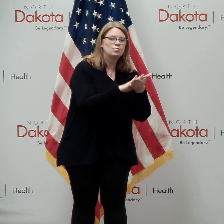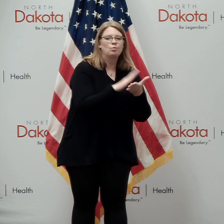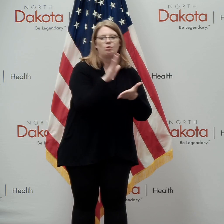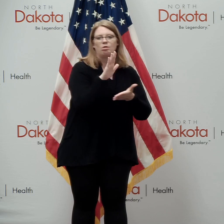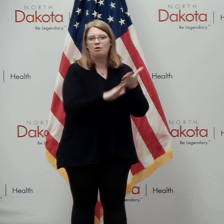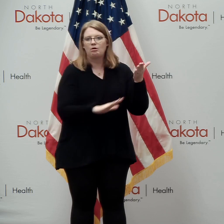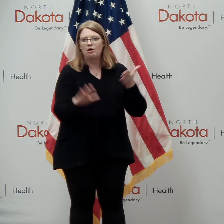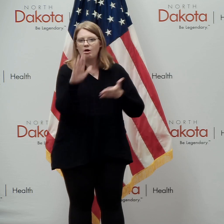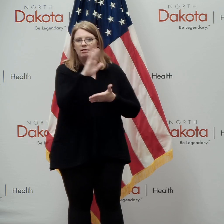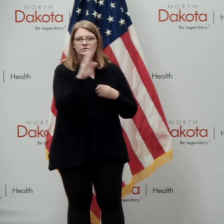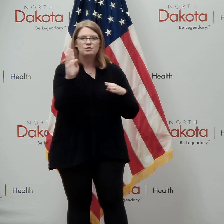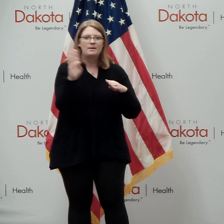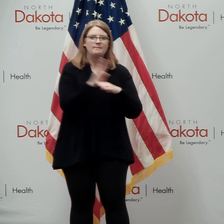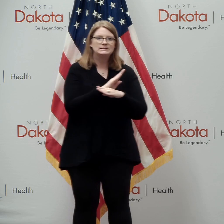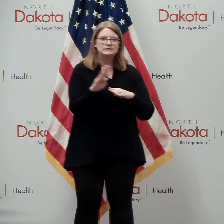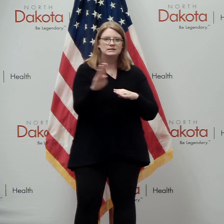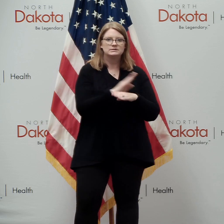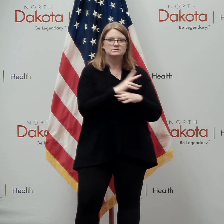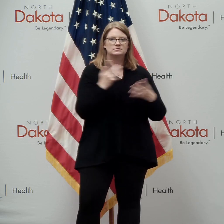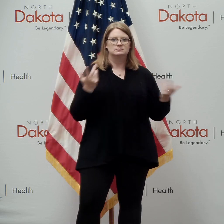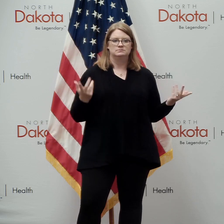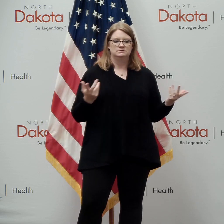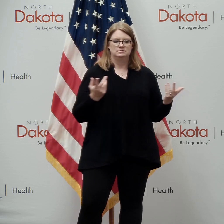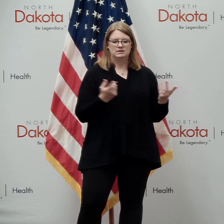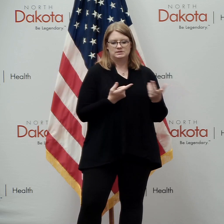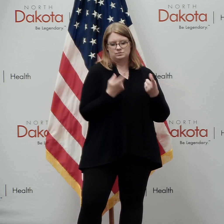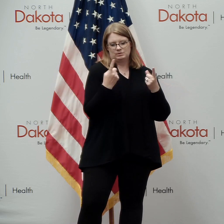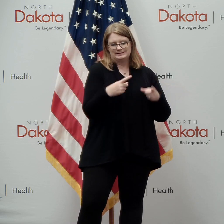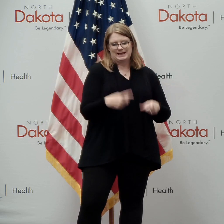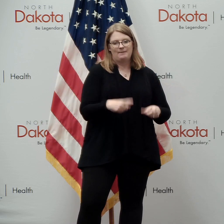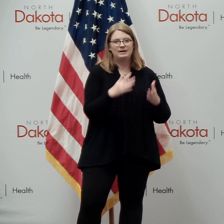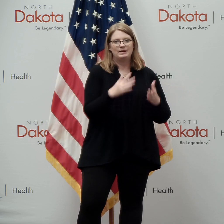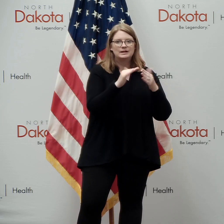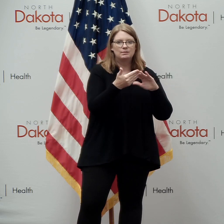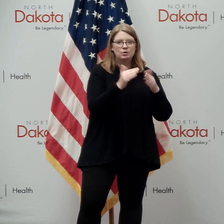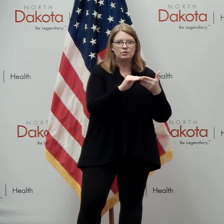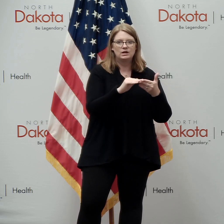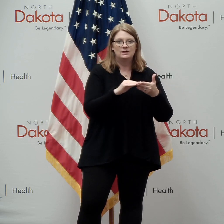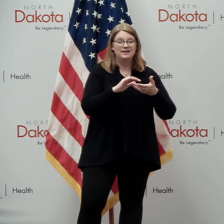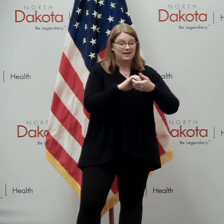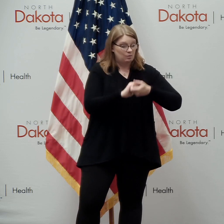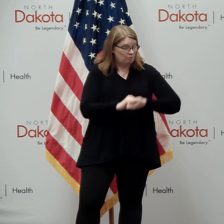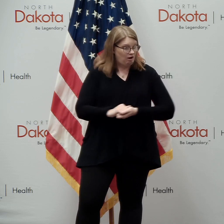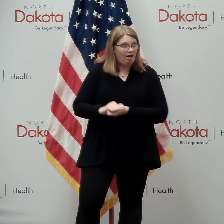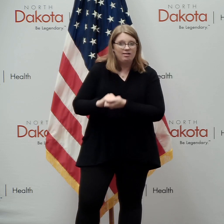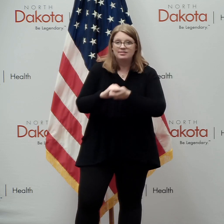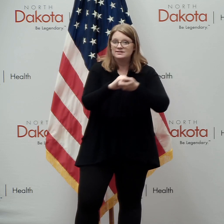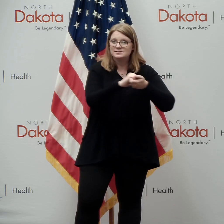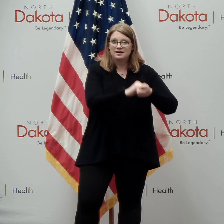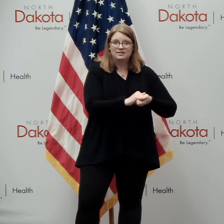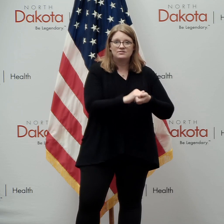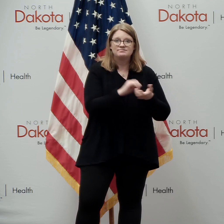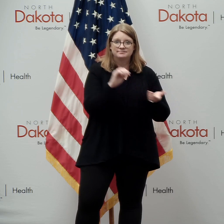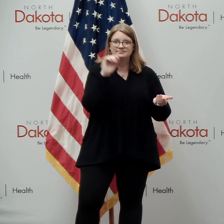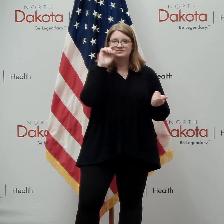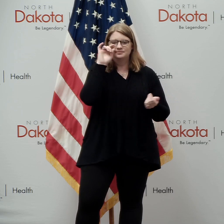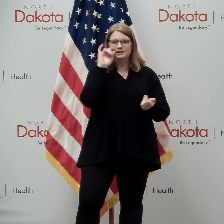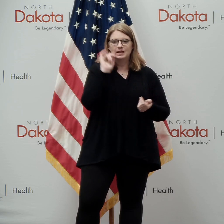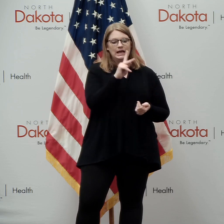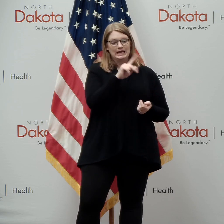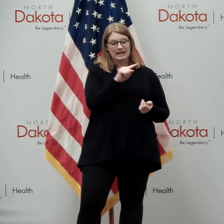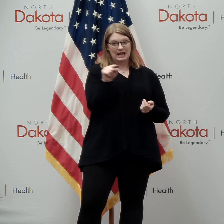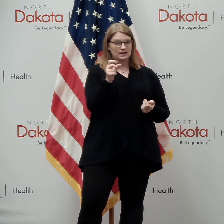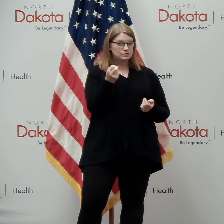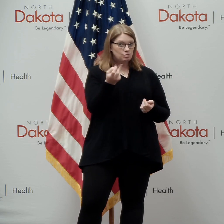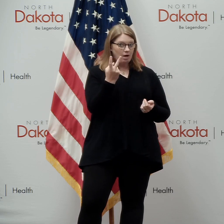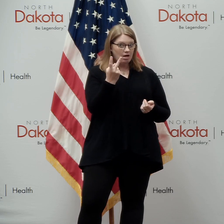college or a business, they're all reflections of the community. Everything I just said, we're all in it together. I think for the K-12, we